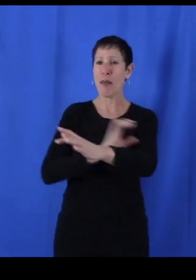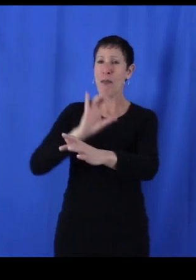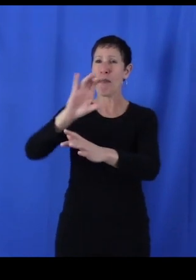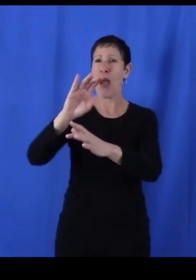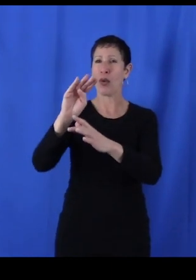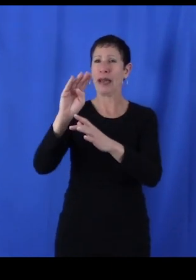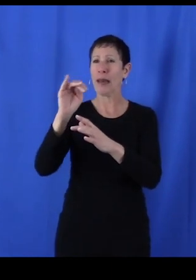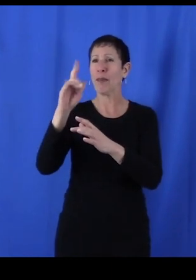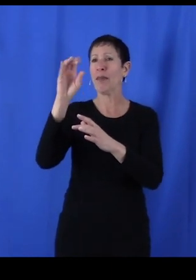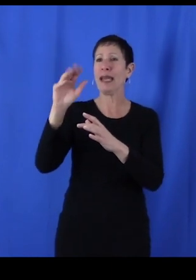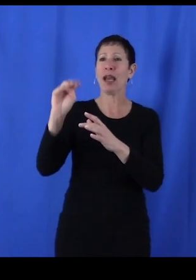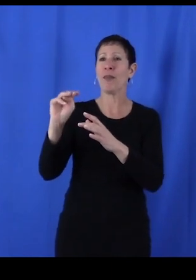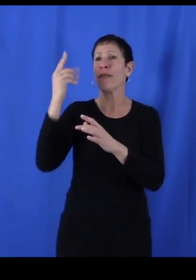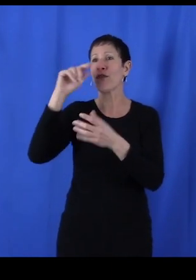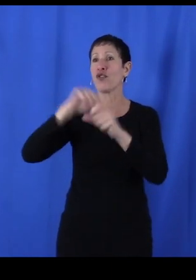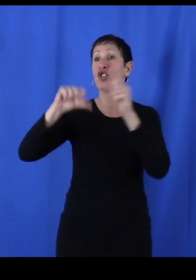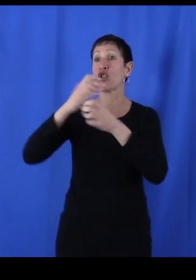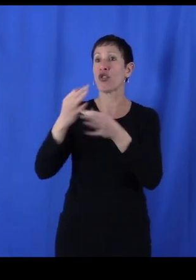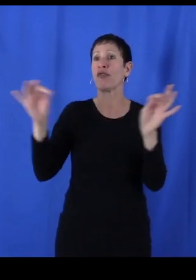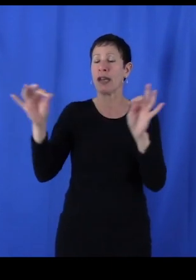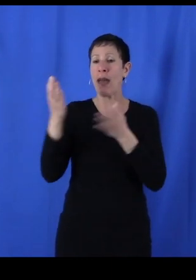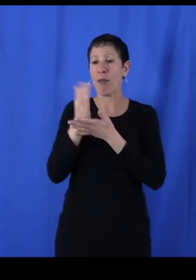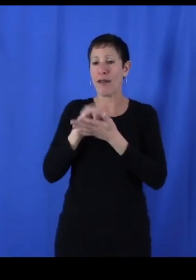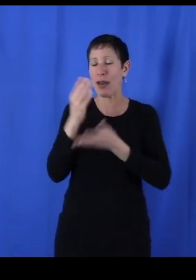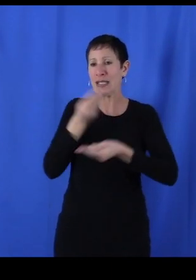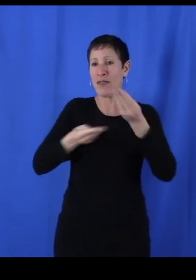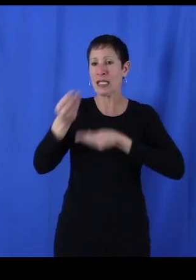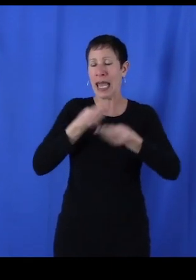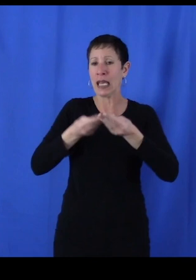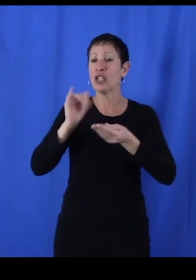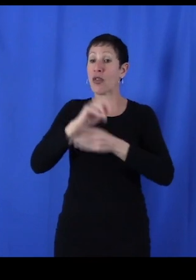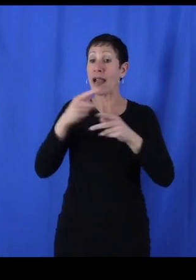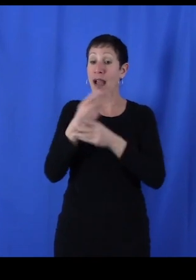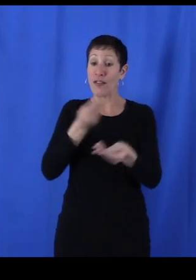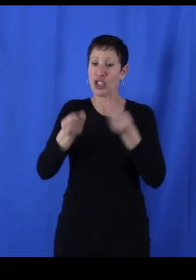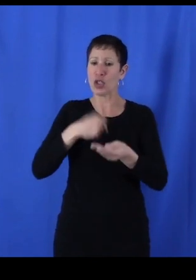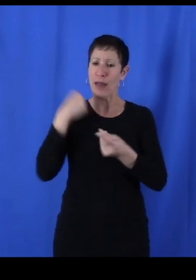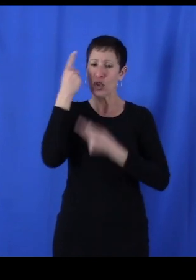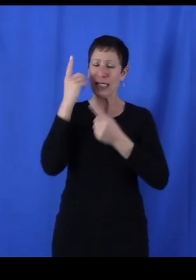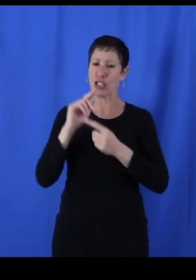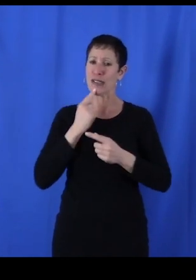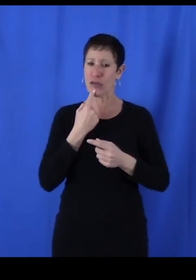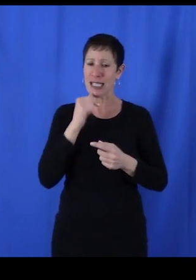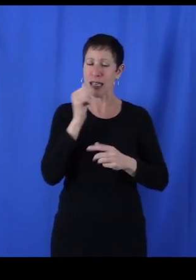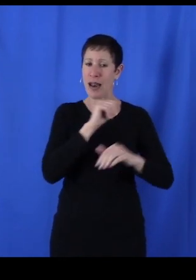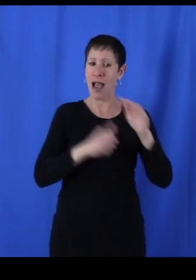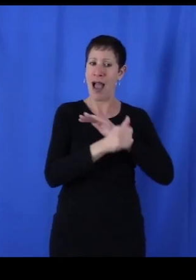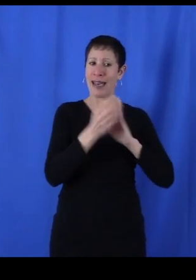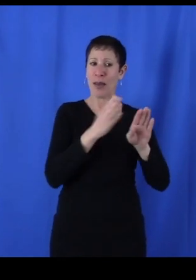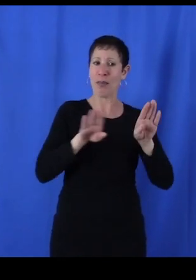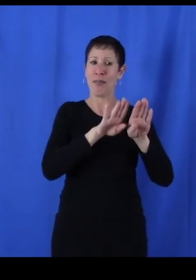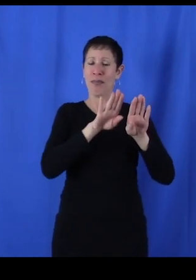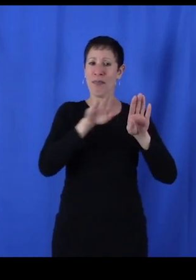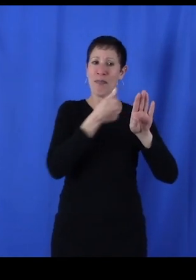of give and take. And part of it is to say, okay, let's take this kind of exchange seriously, rather than putting it behind the screen and see what emerges.